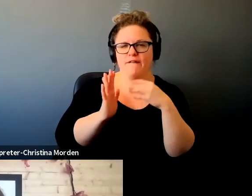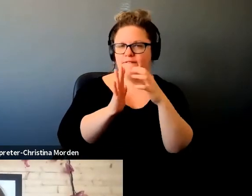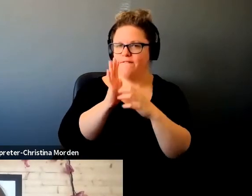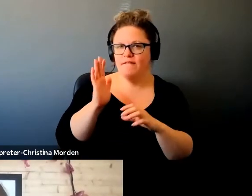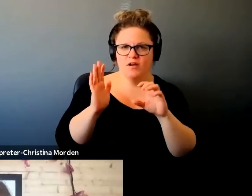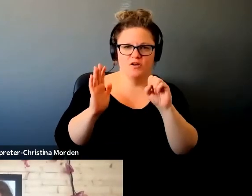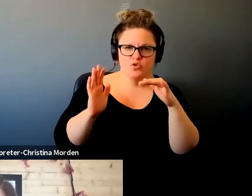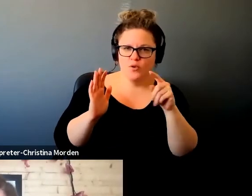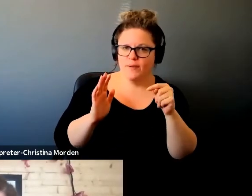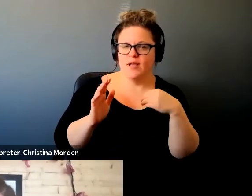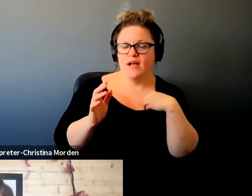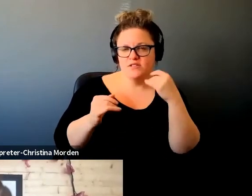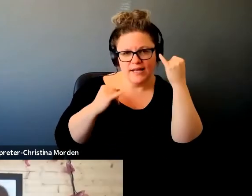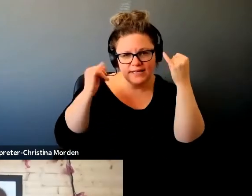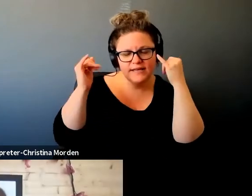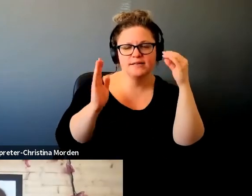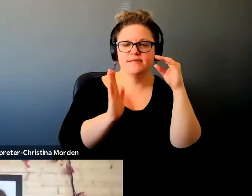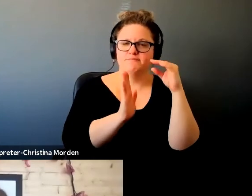over again.